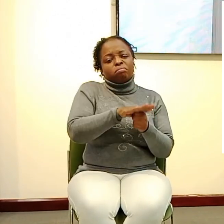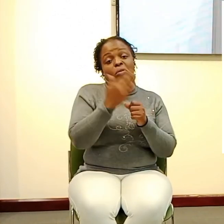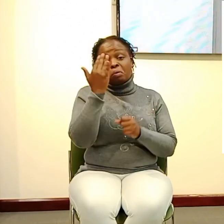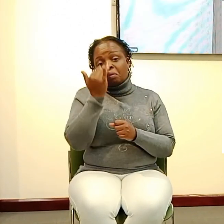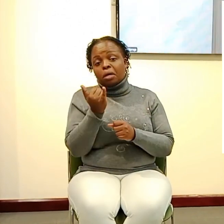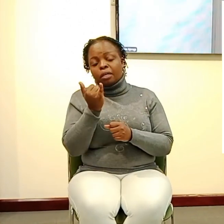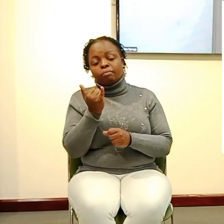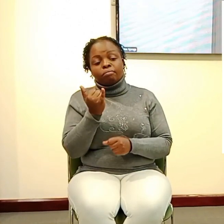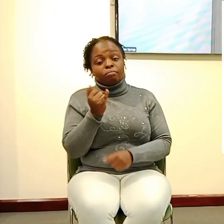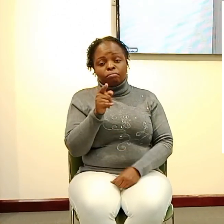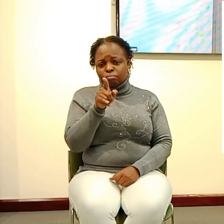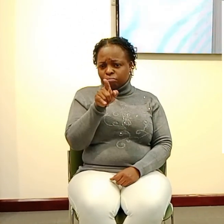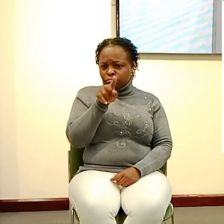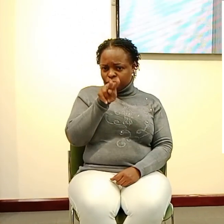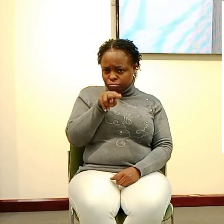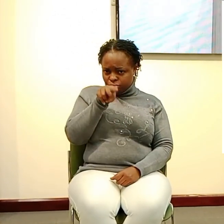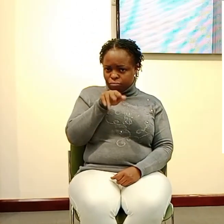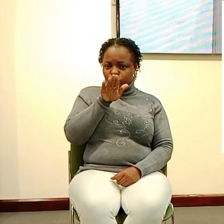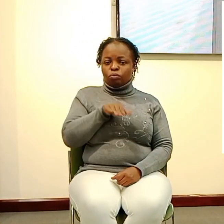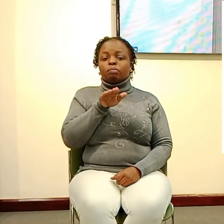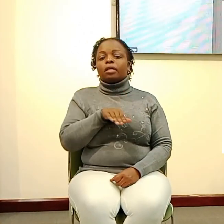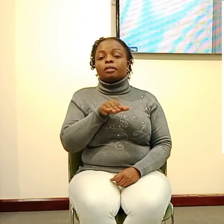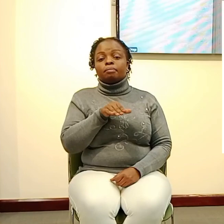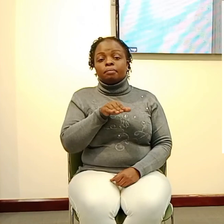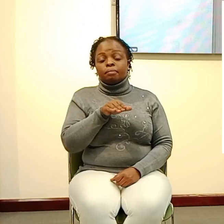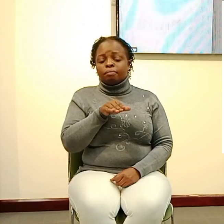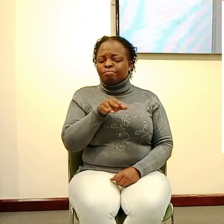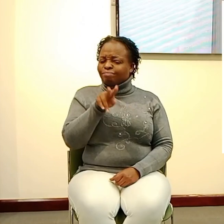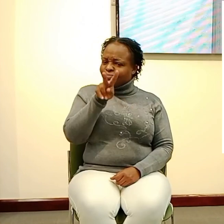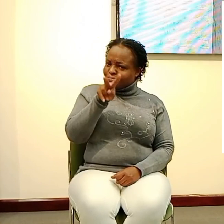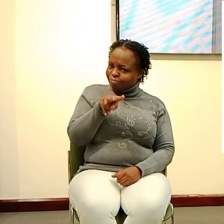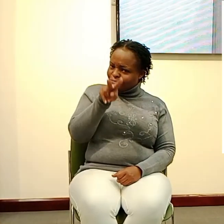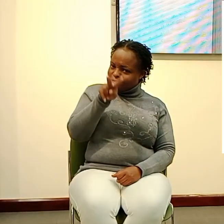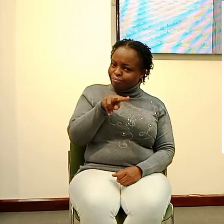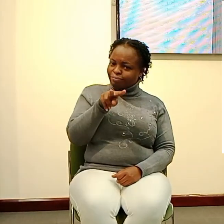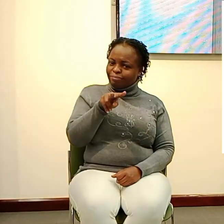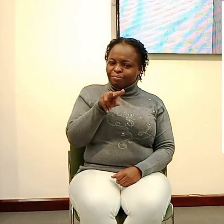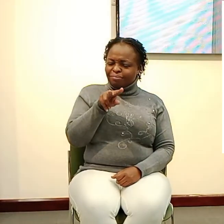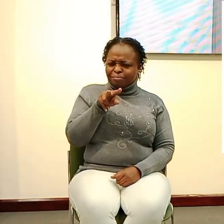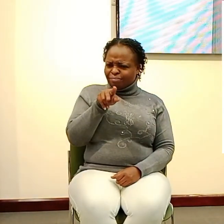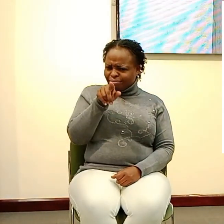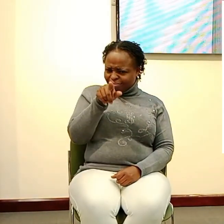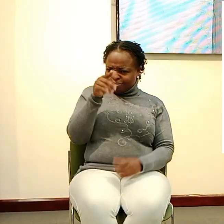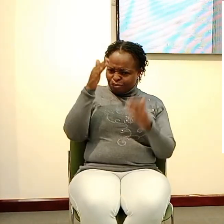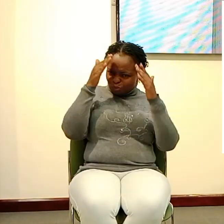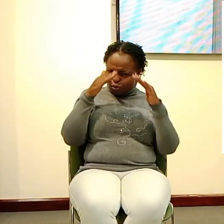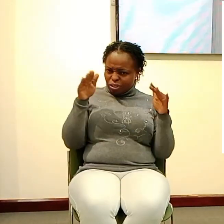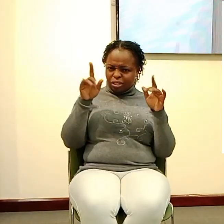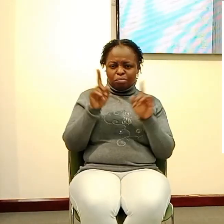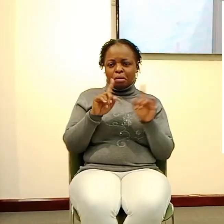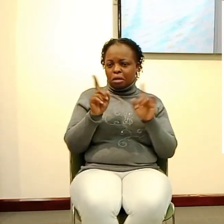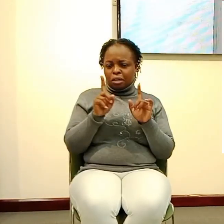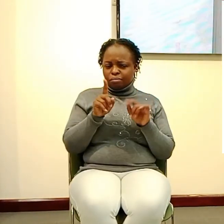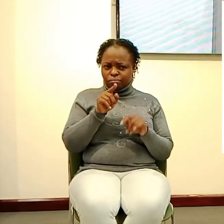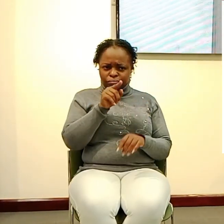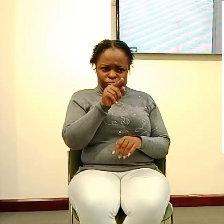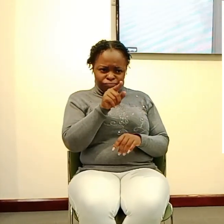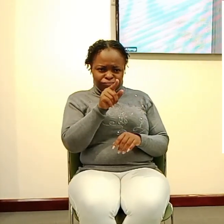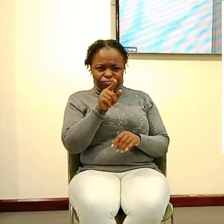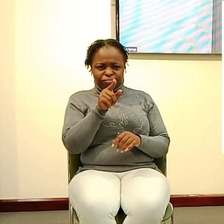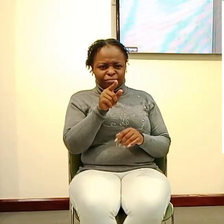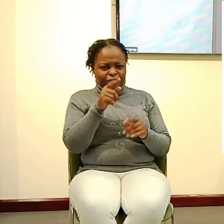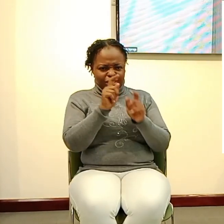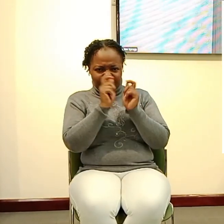because they are women, okay? You are not discriminated against because you are Muslim or because you are a